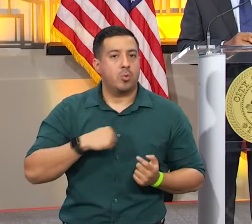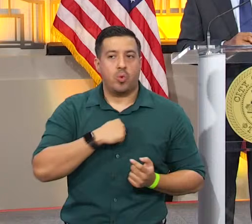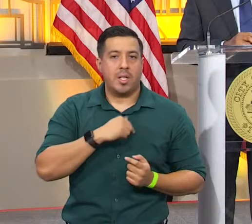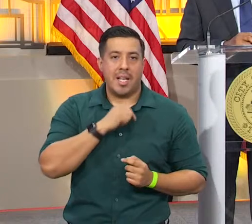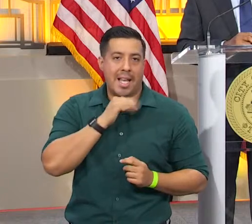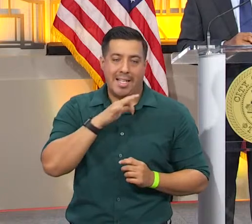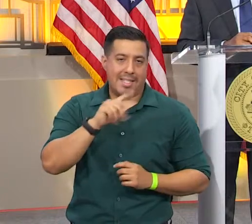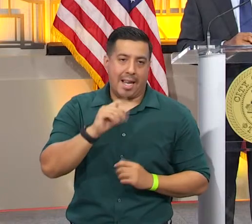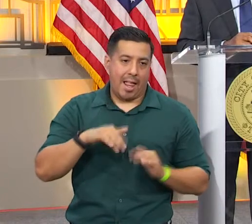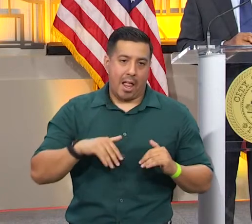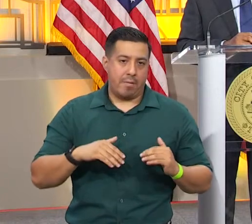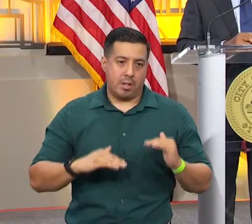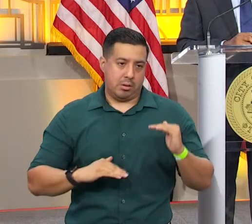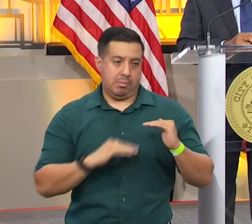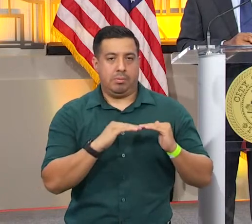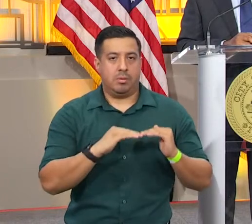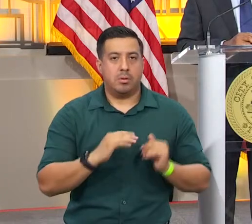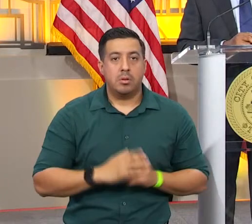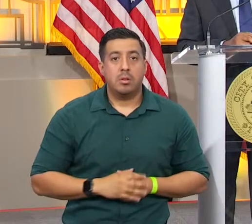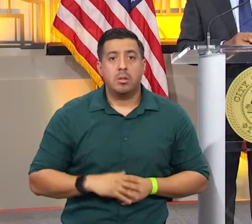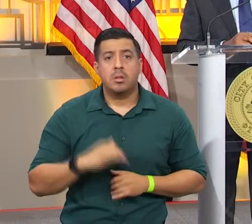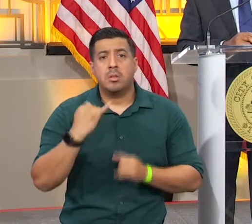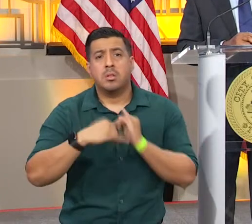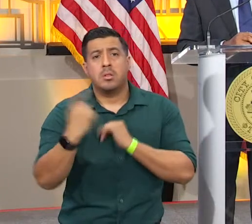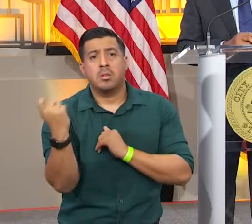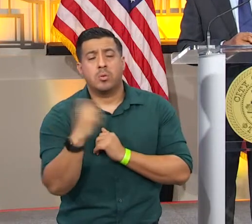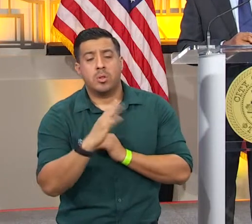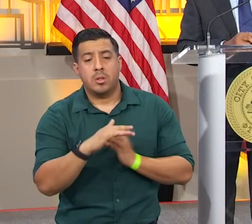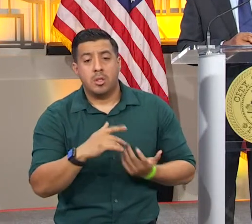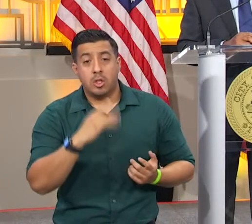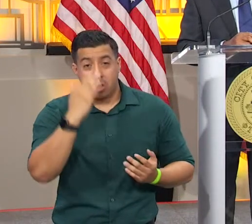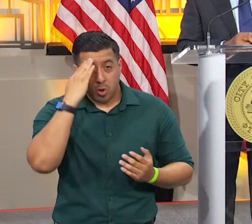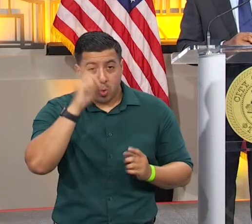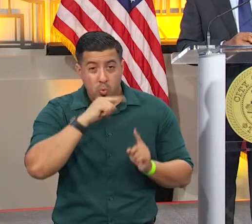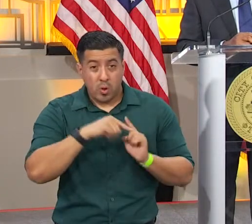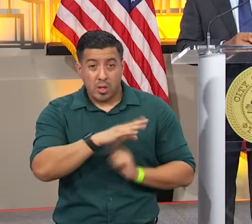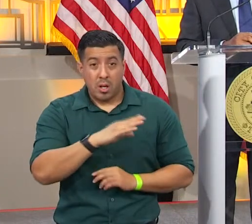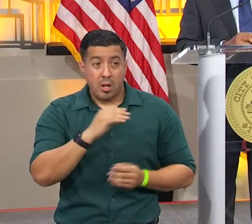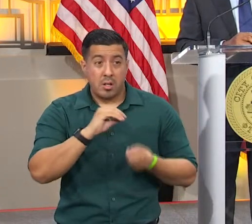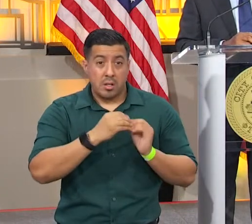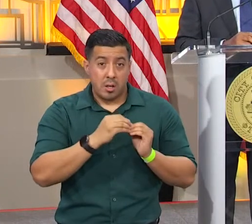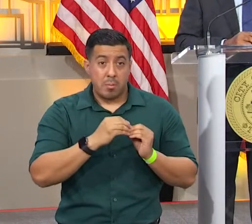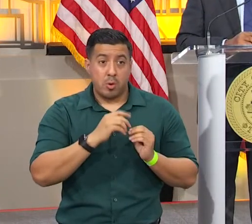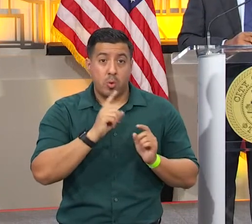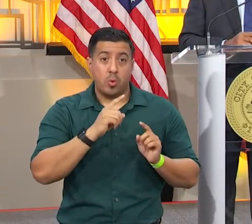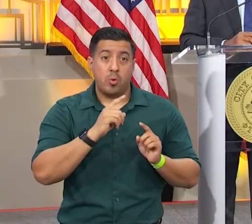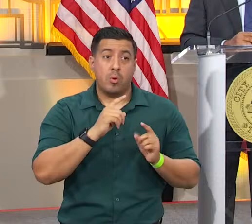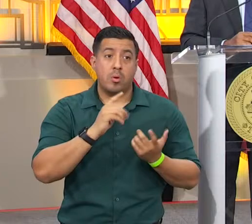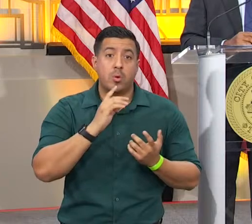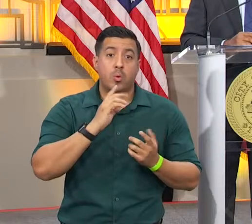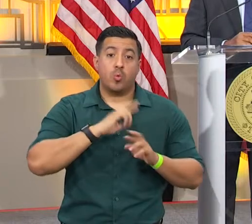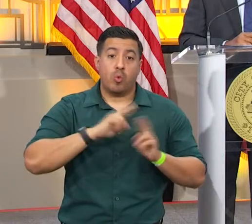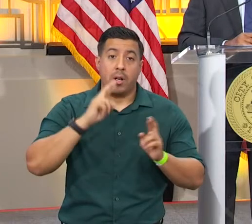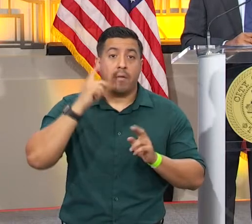away either. And the last one is, do you know when your number will be called to get the vaccine?